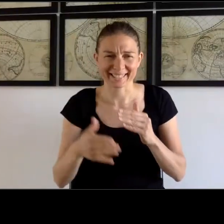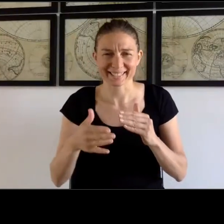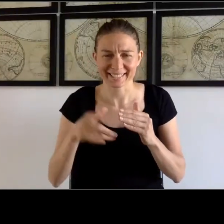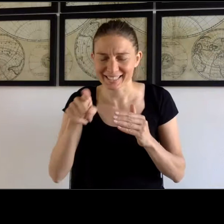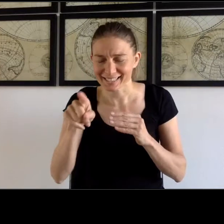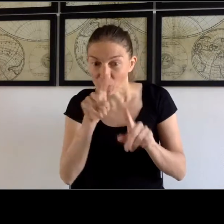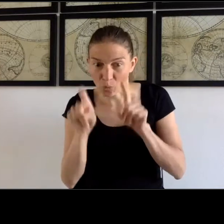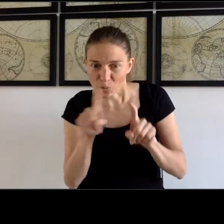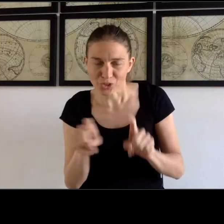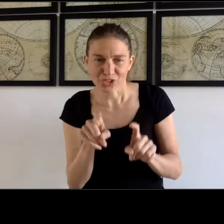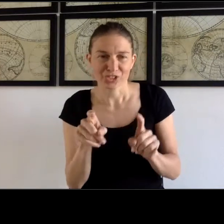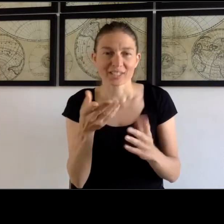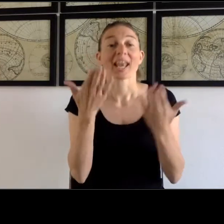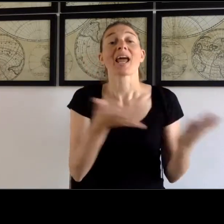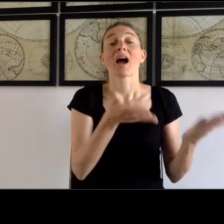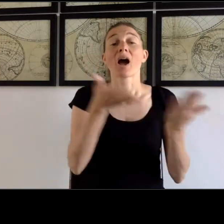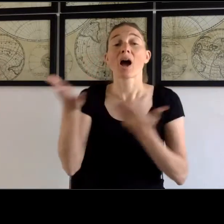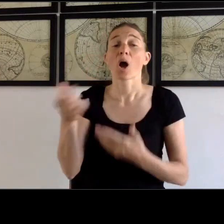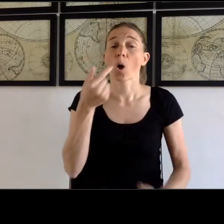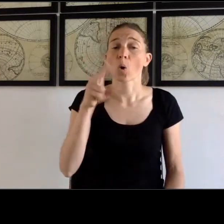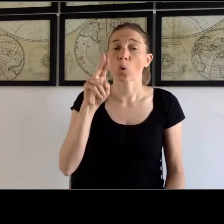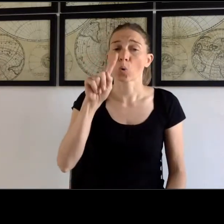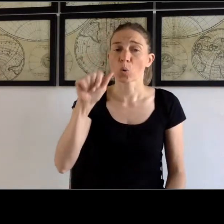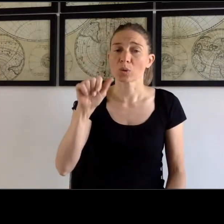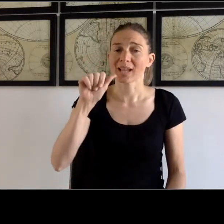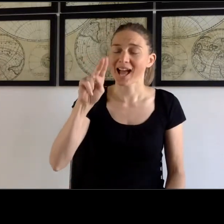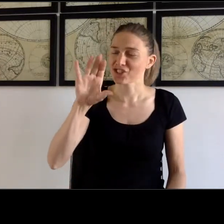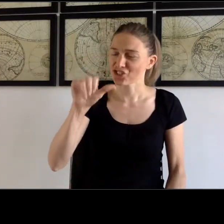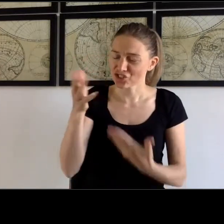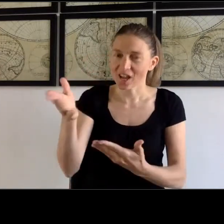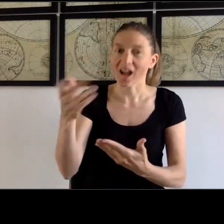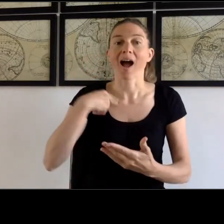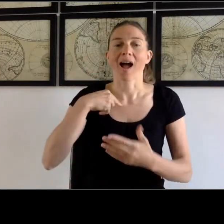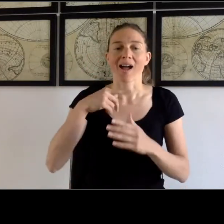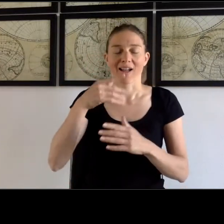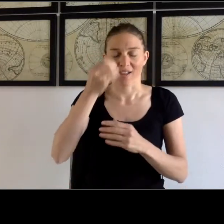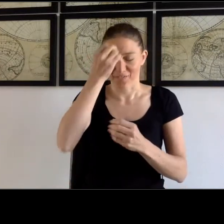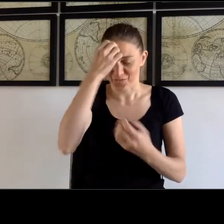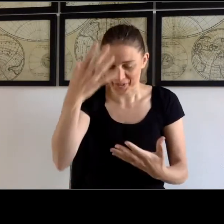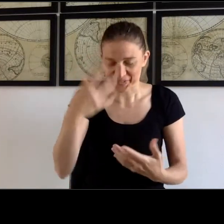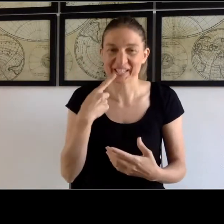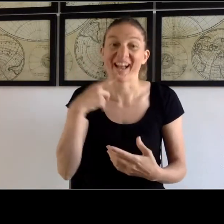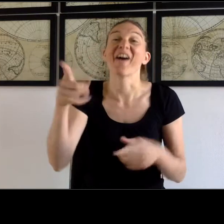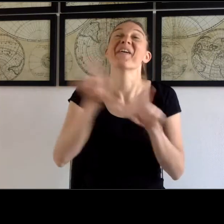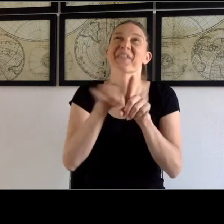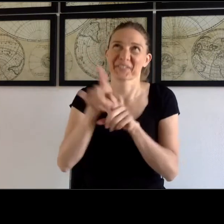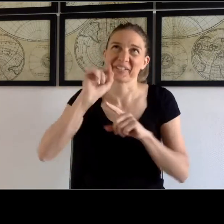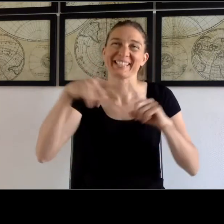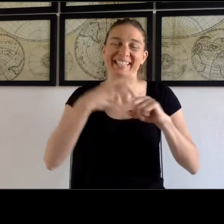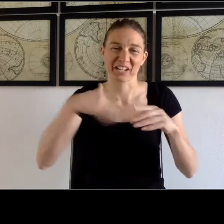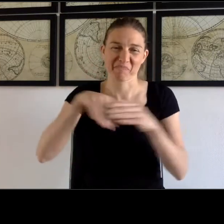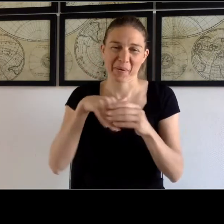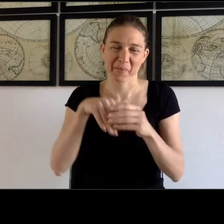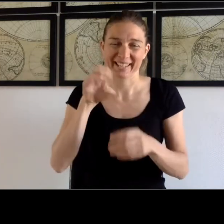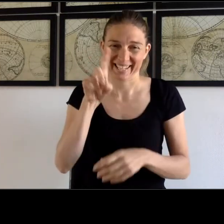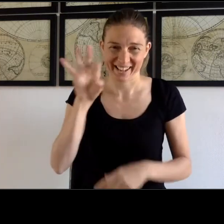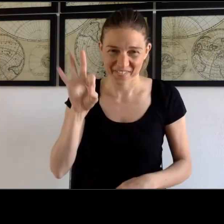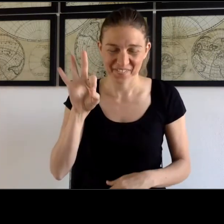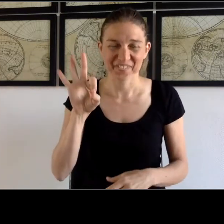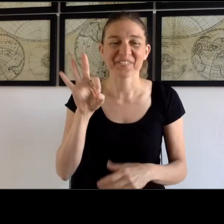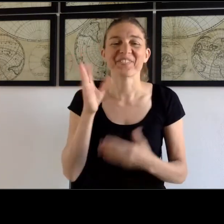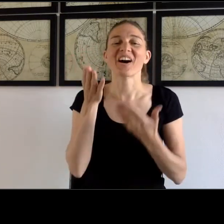over to Gunther Anscha, who I should have mentioned before is also an executive member of EDF. And Gunther